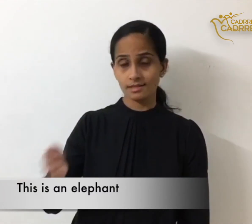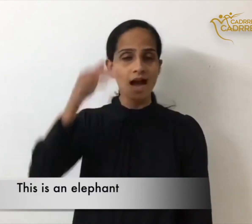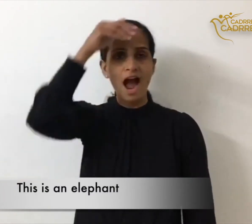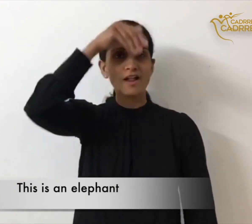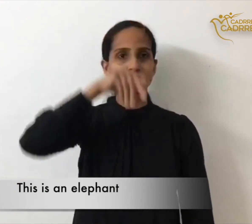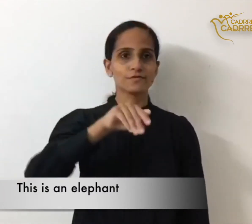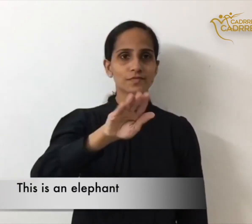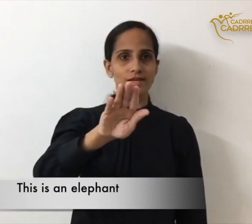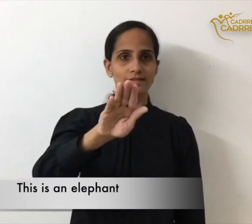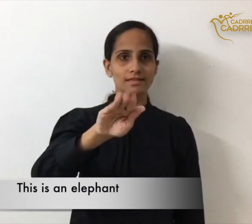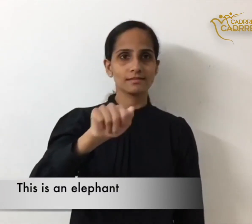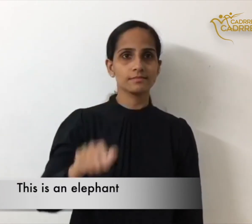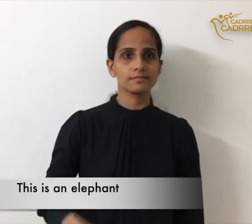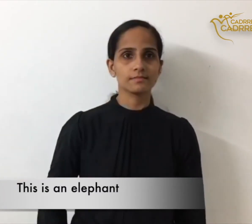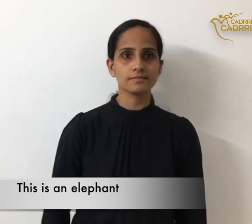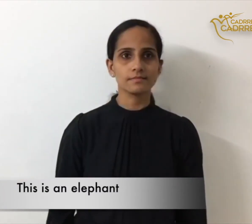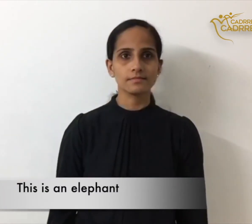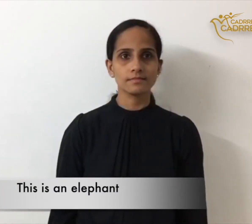This is an elephant.